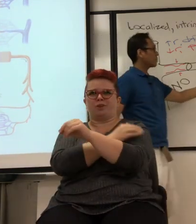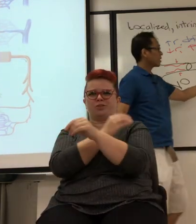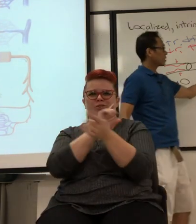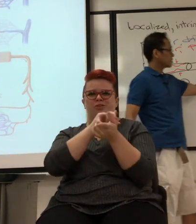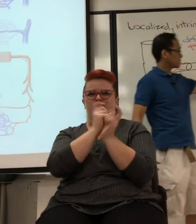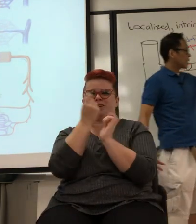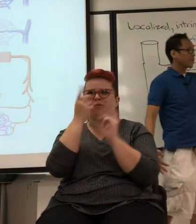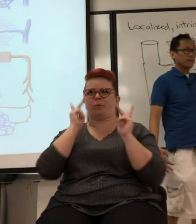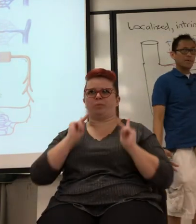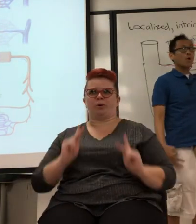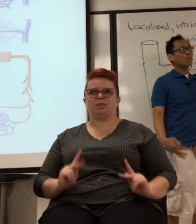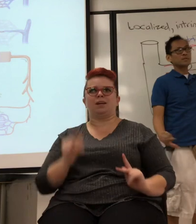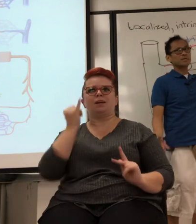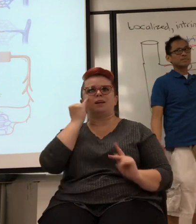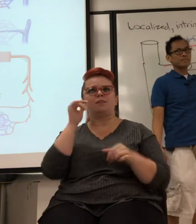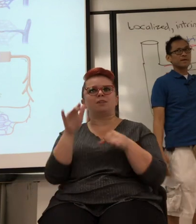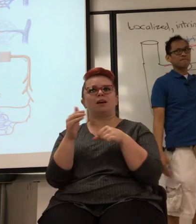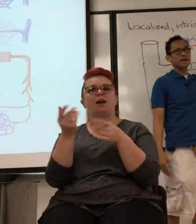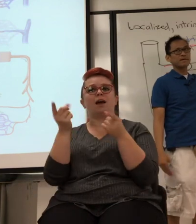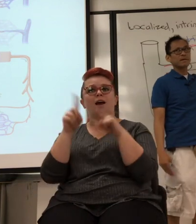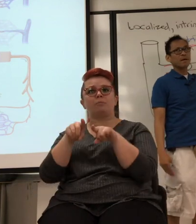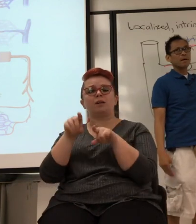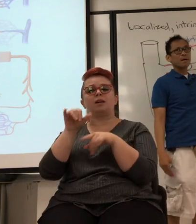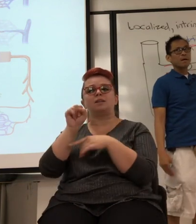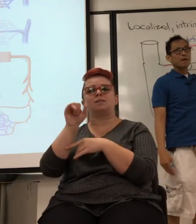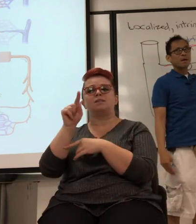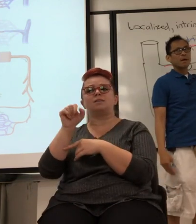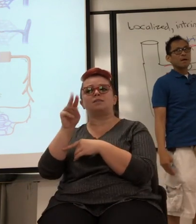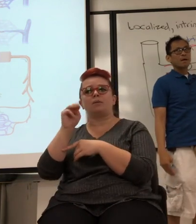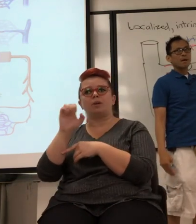if it's happening systemically, the whole system's being affected.